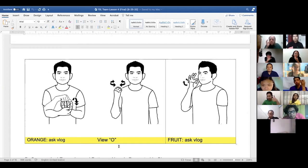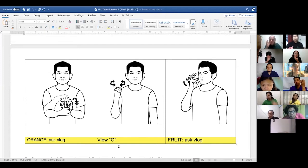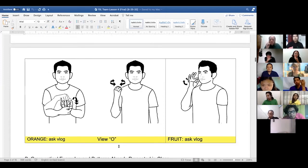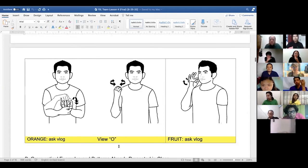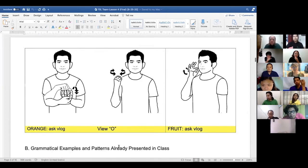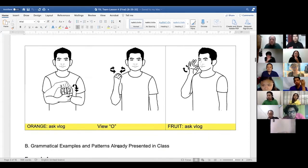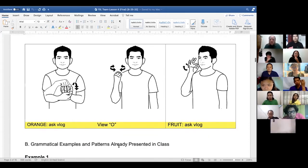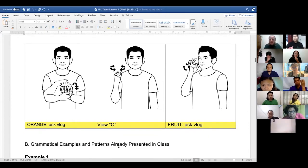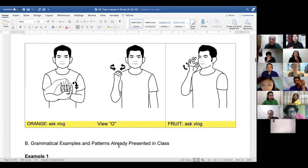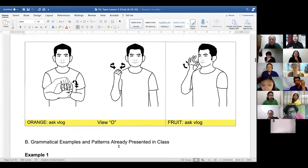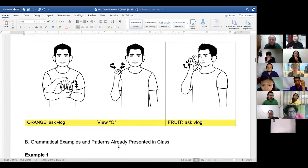Yeah.